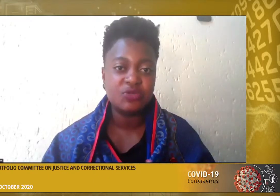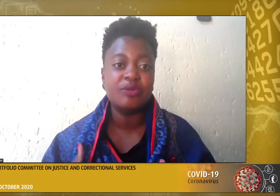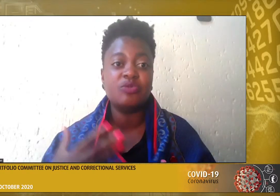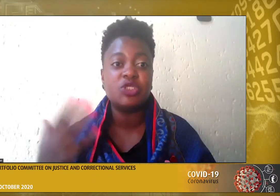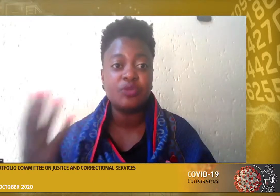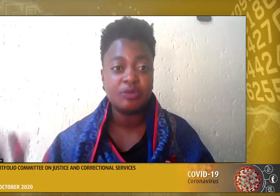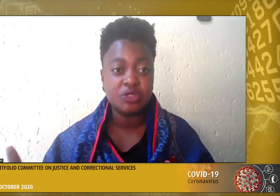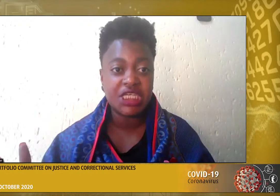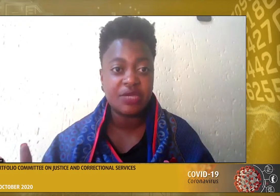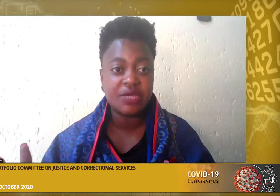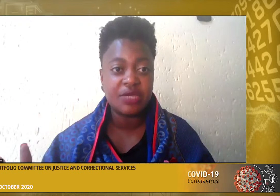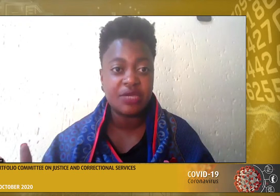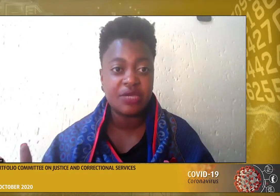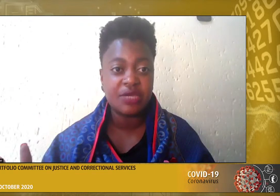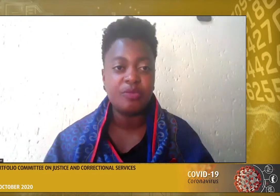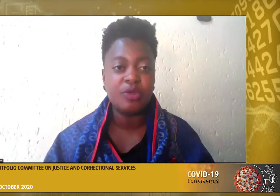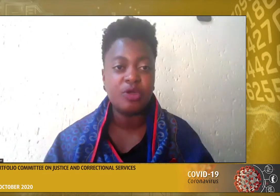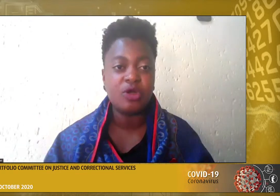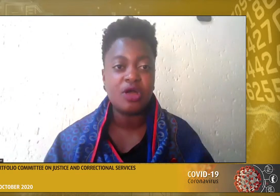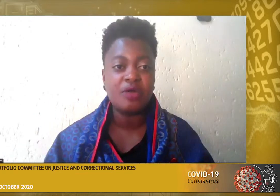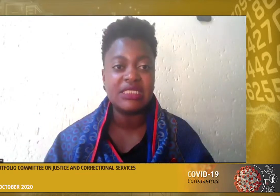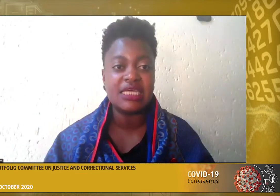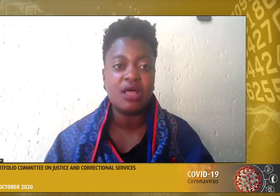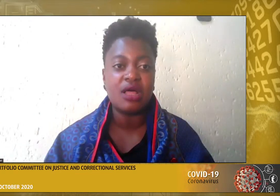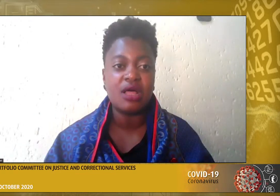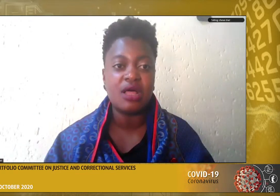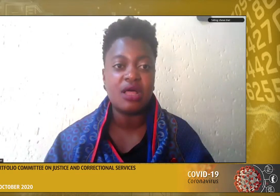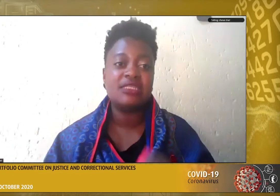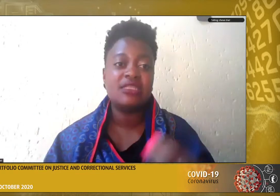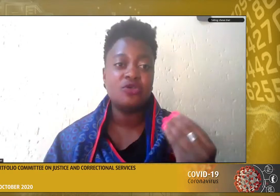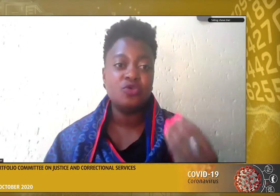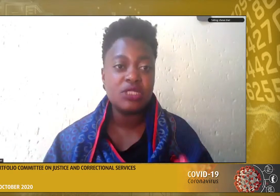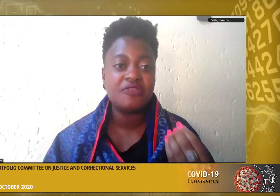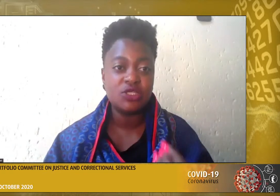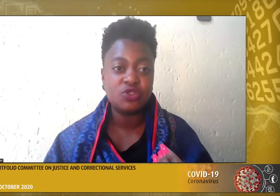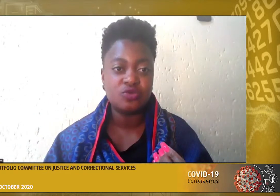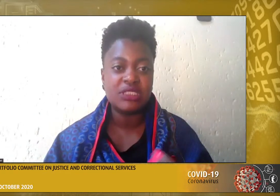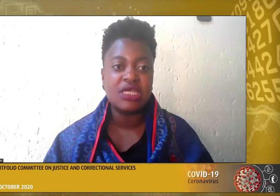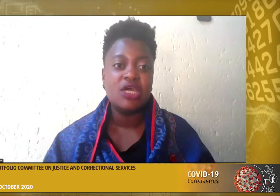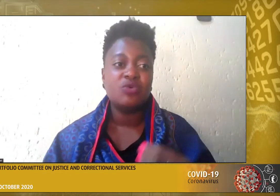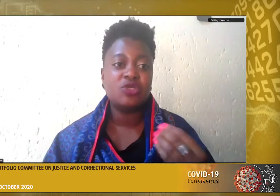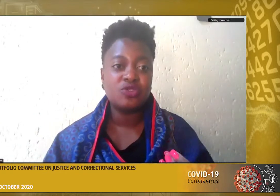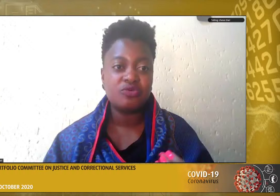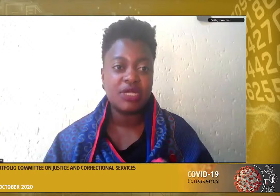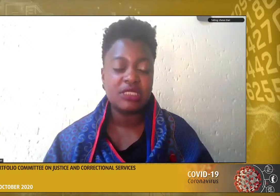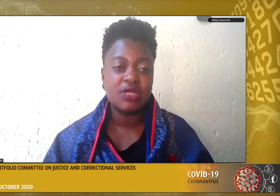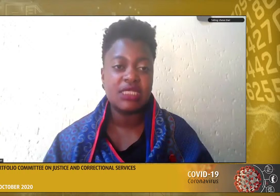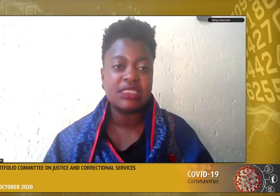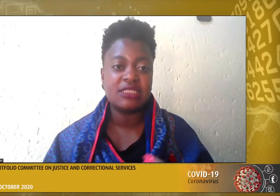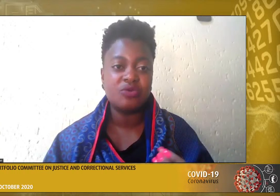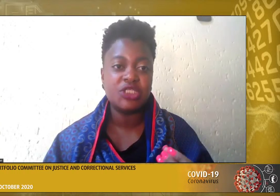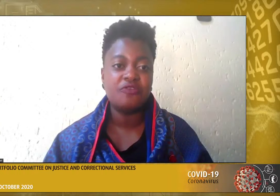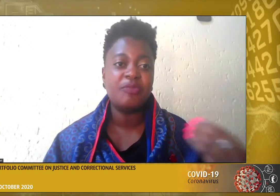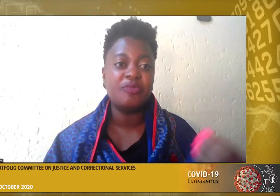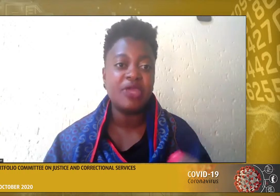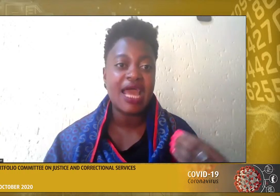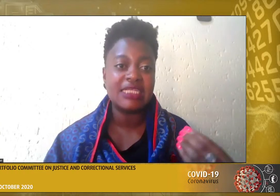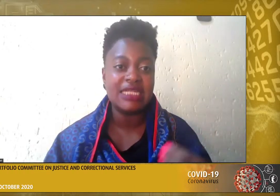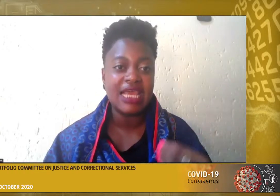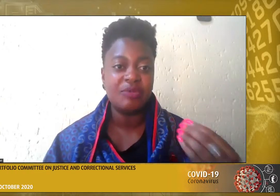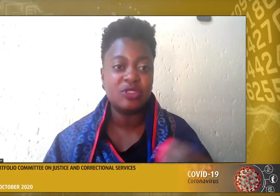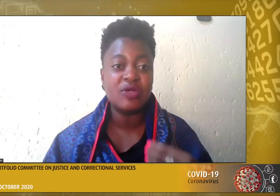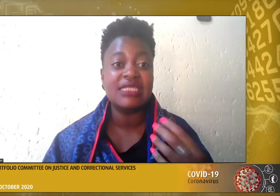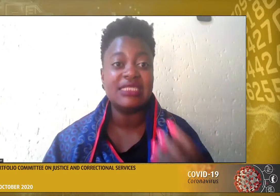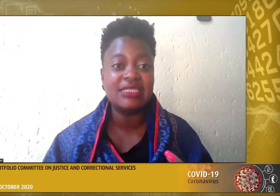this research, which we will share with the committee as well, was that the nuance of the issues, which also raises the question of people